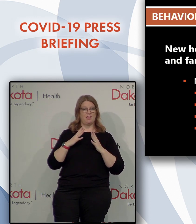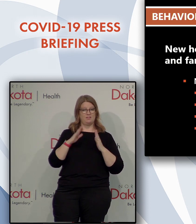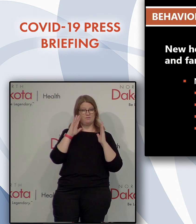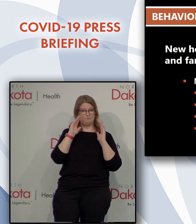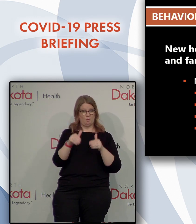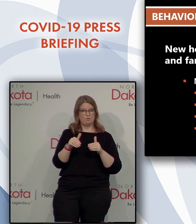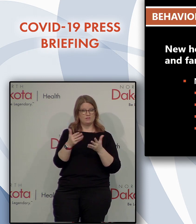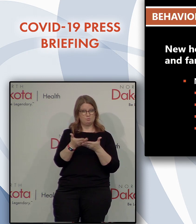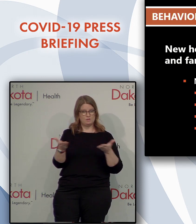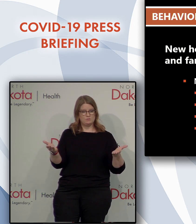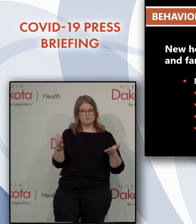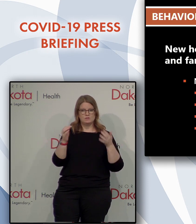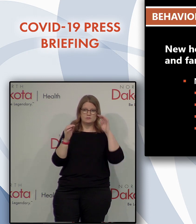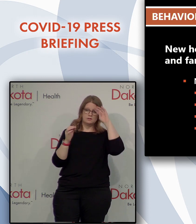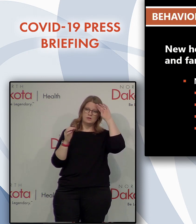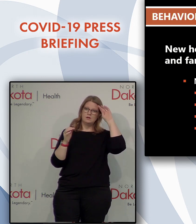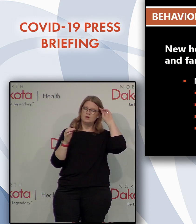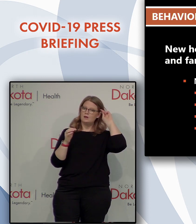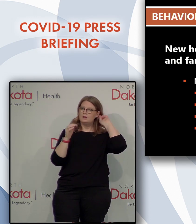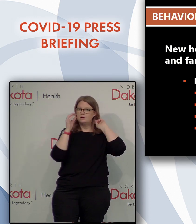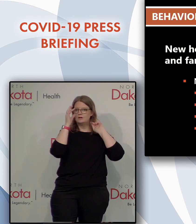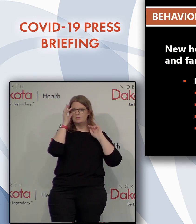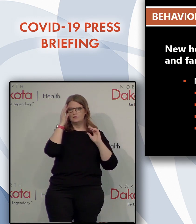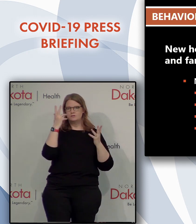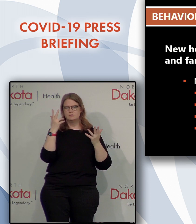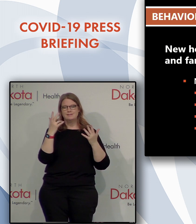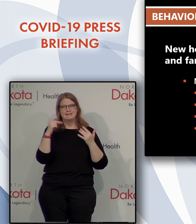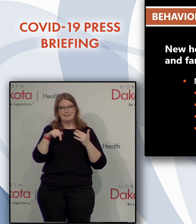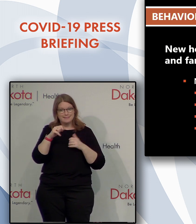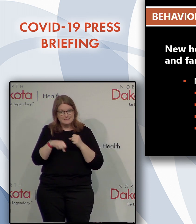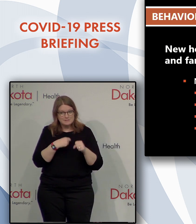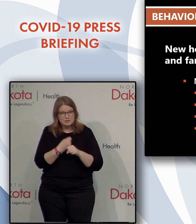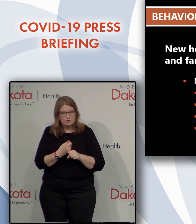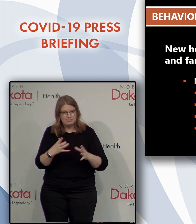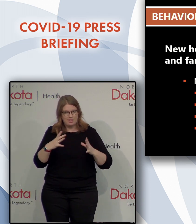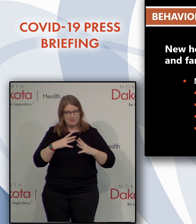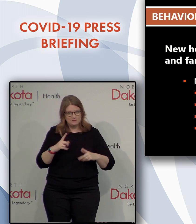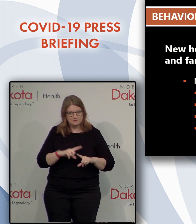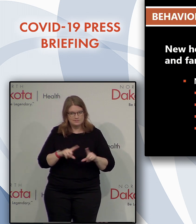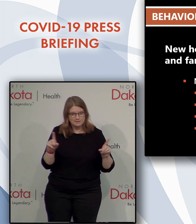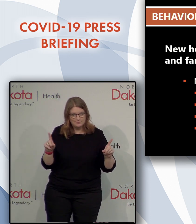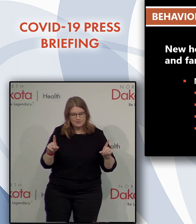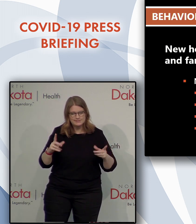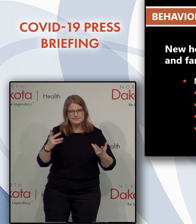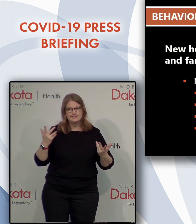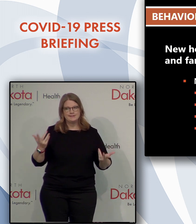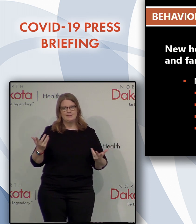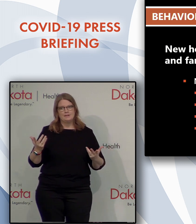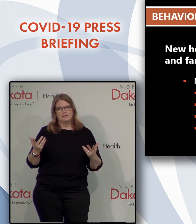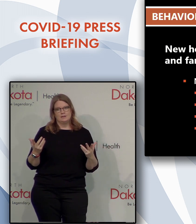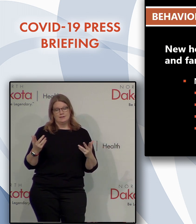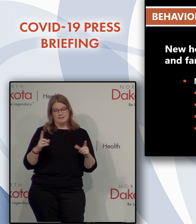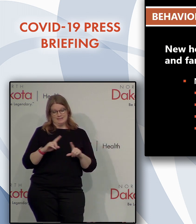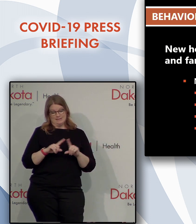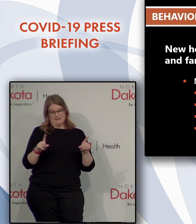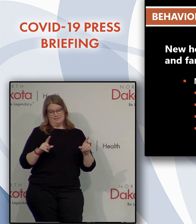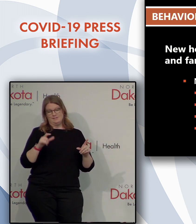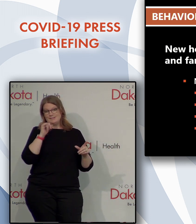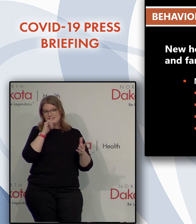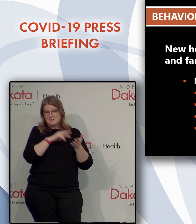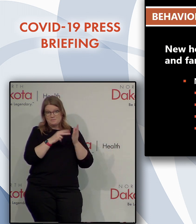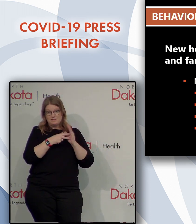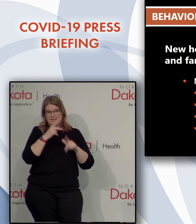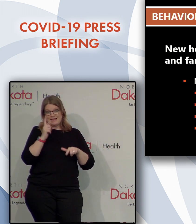family members because we know that the holidays may be different this year, but just because they're different doesn't mean they can't be fun